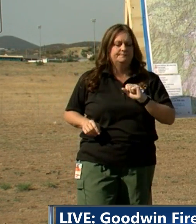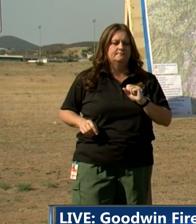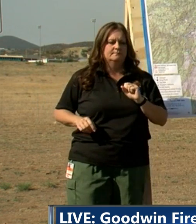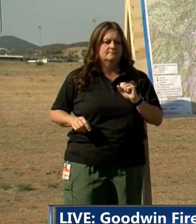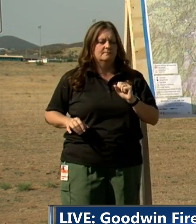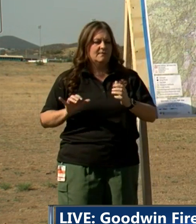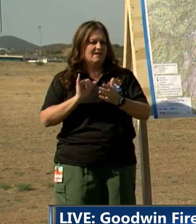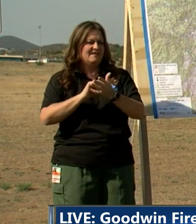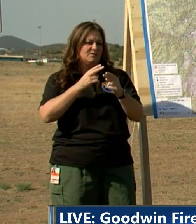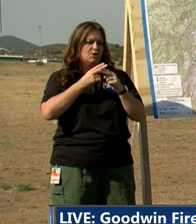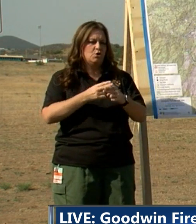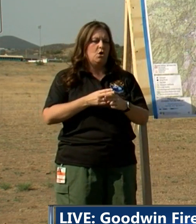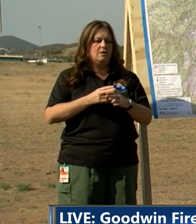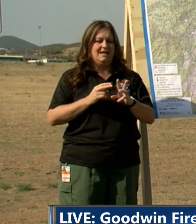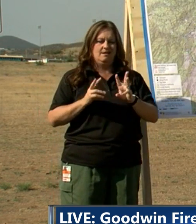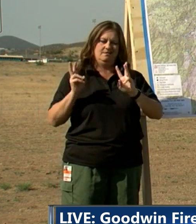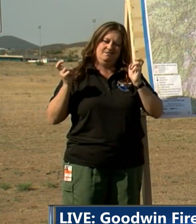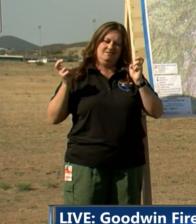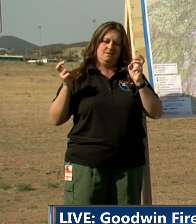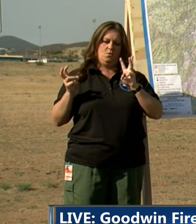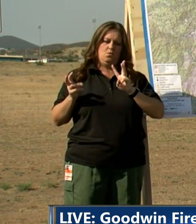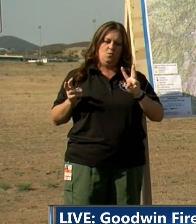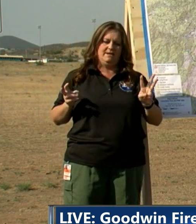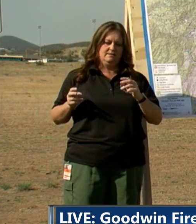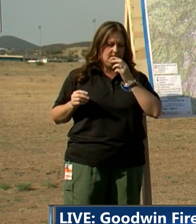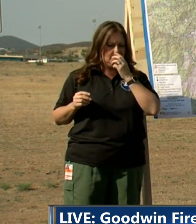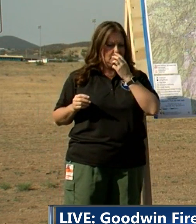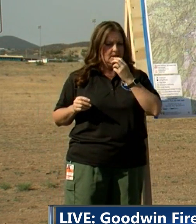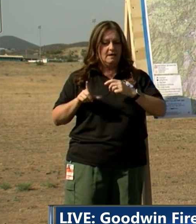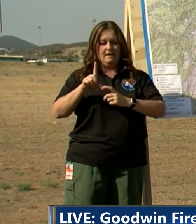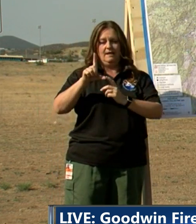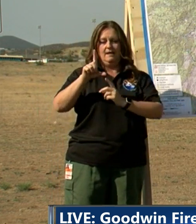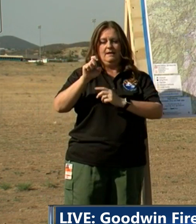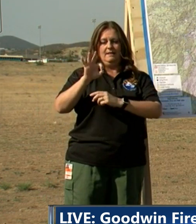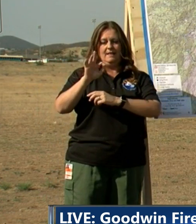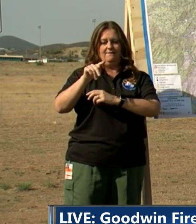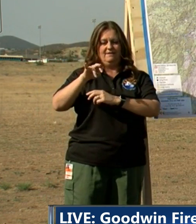That's what you call the west. Yes. But Lefty's Okay. restaurant is open.